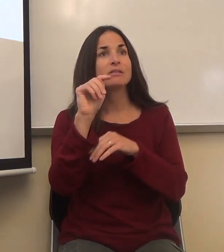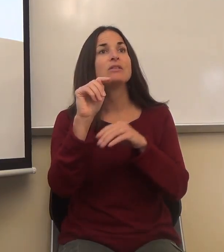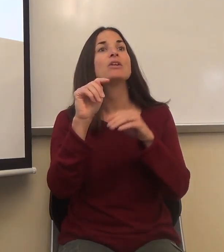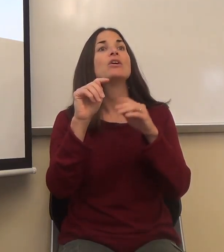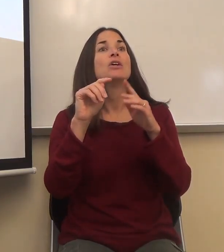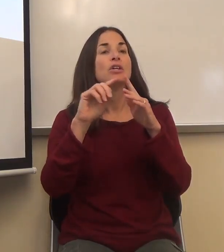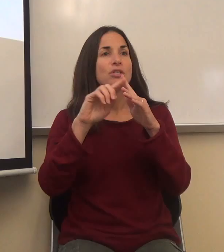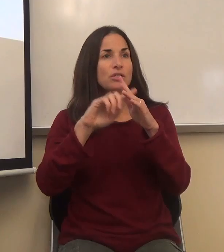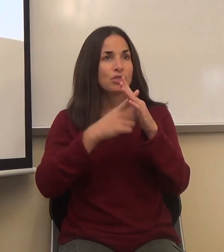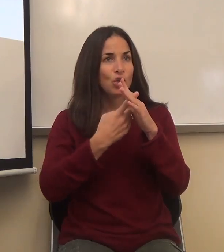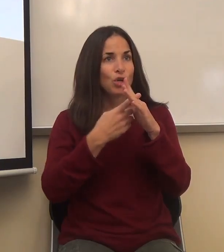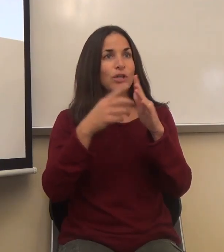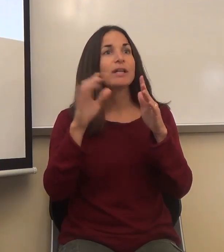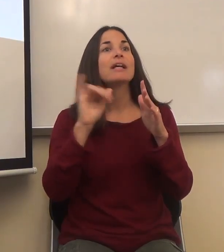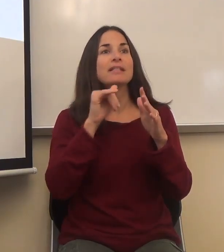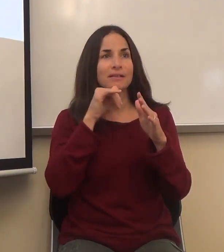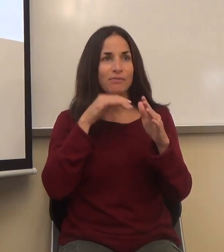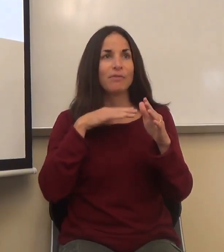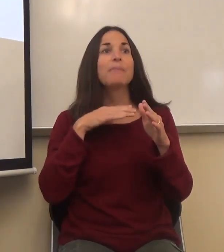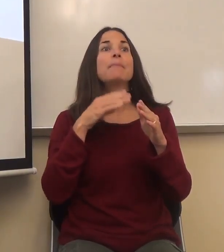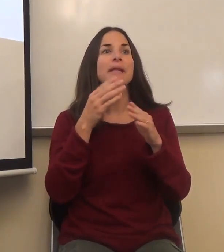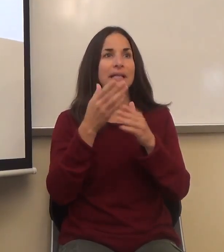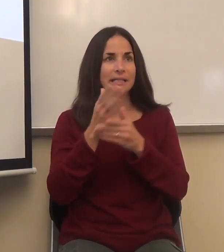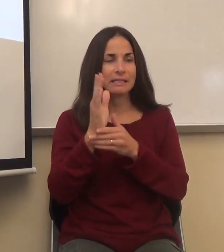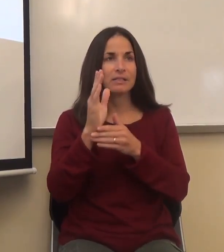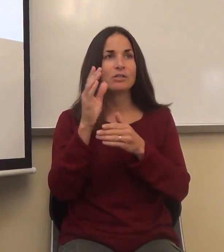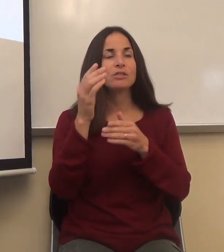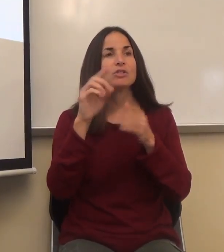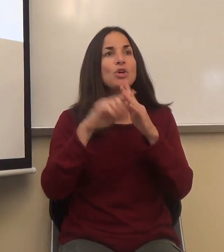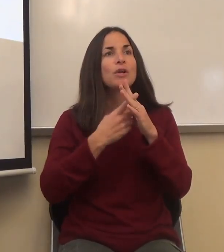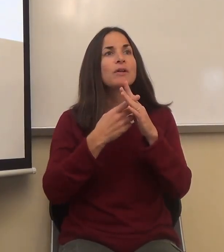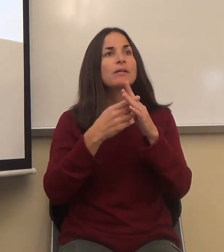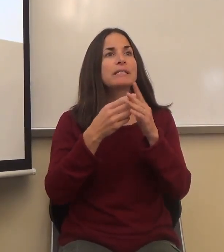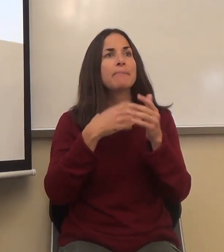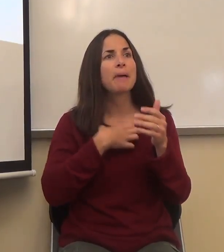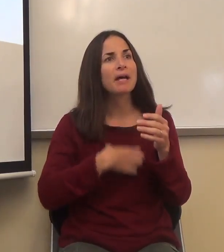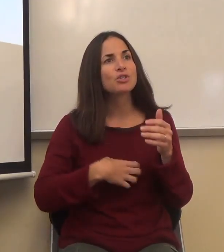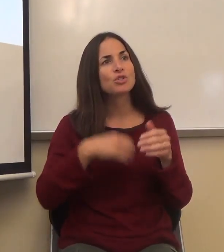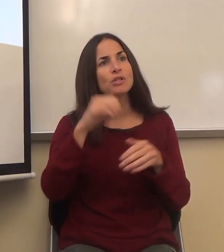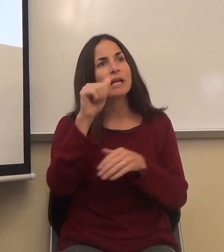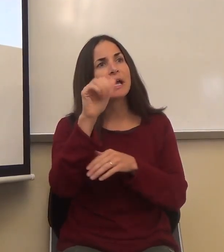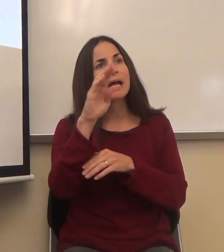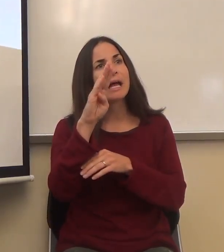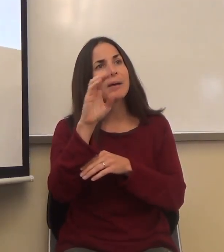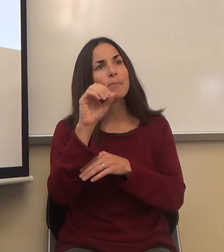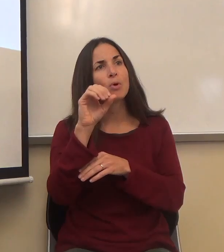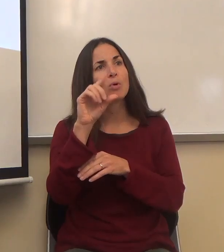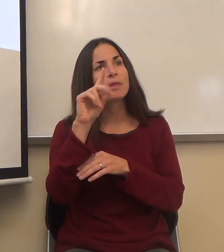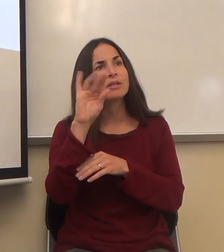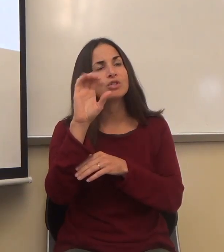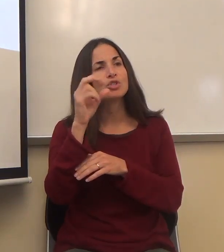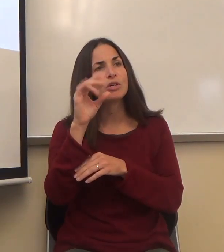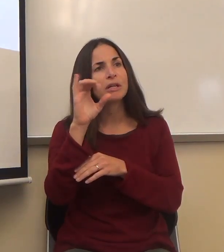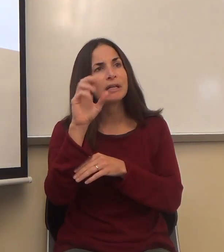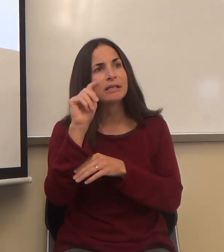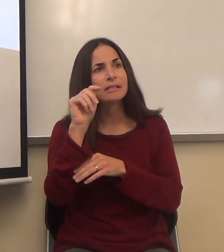passionate abolitionists, but when they were shut out of a conference in Britain because they were